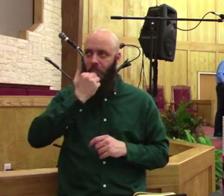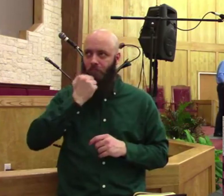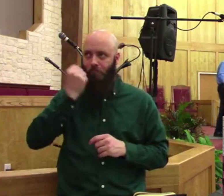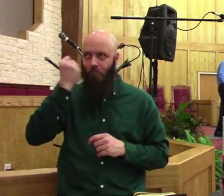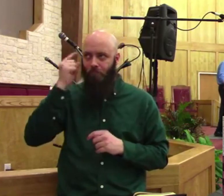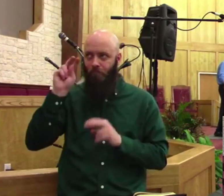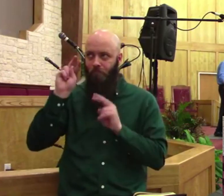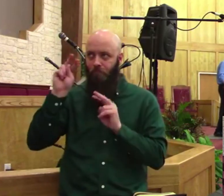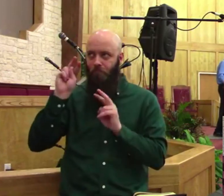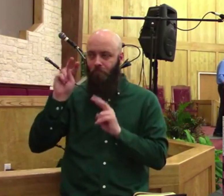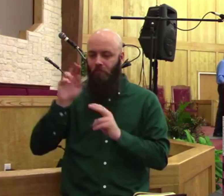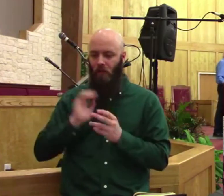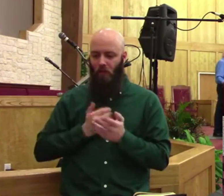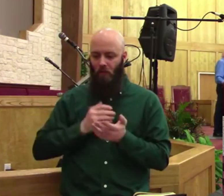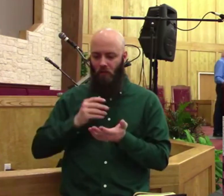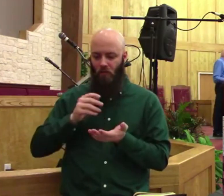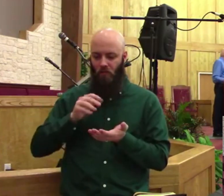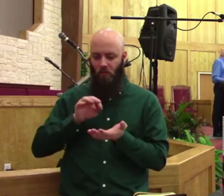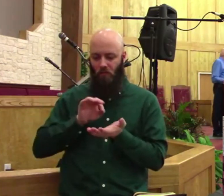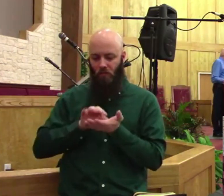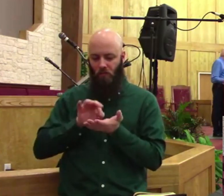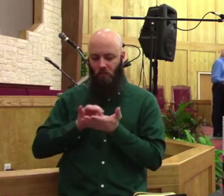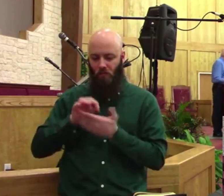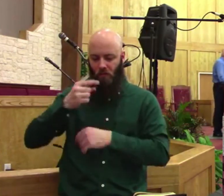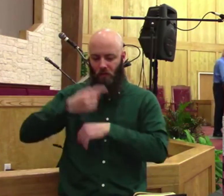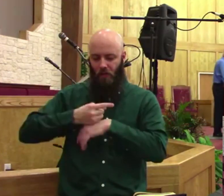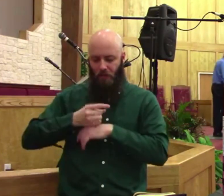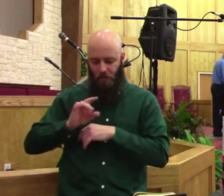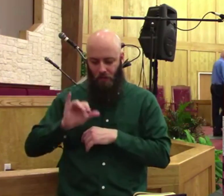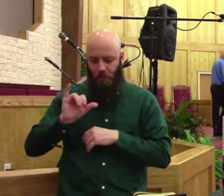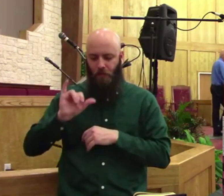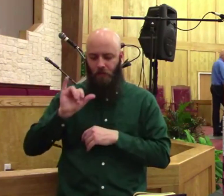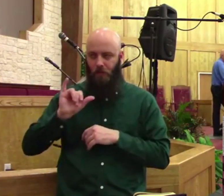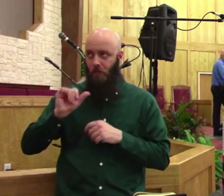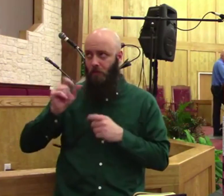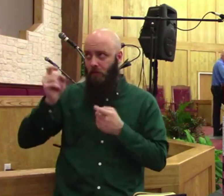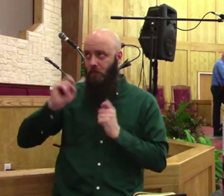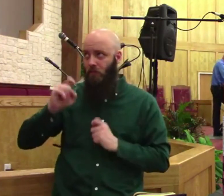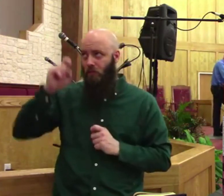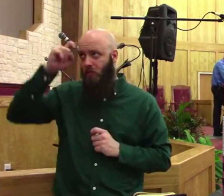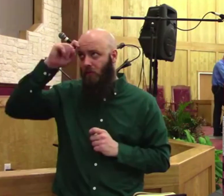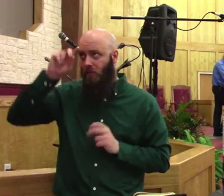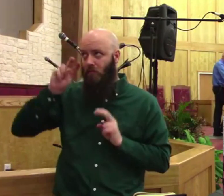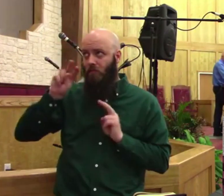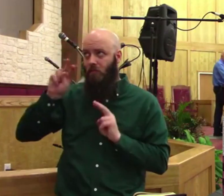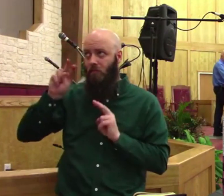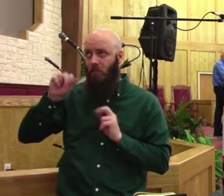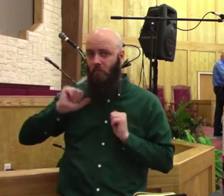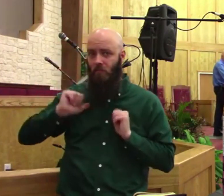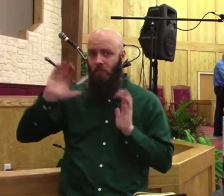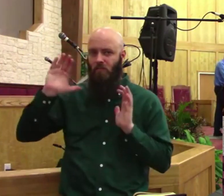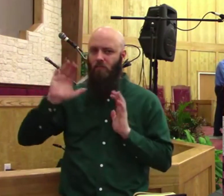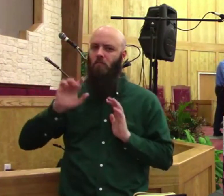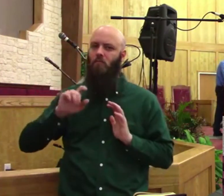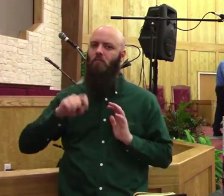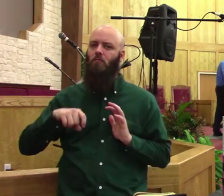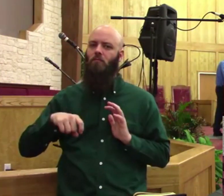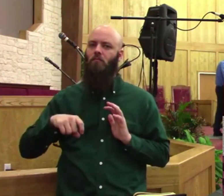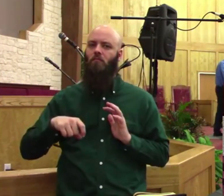that we may gain a heart of wisdom. May He do that for us this